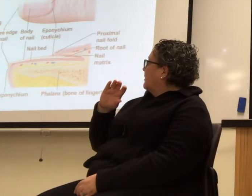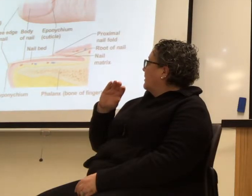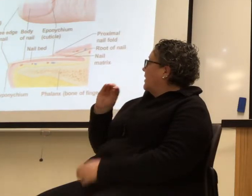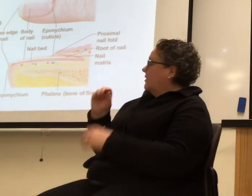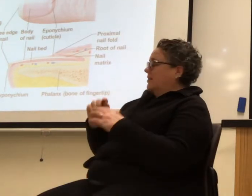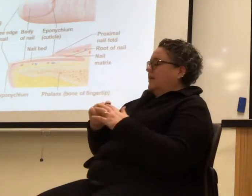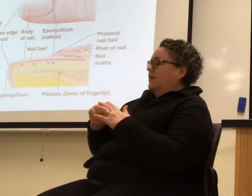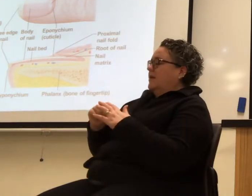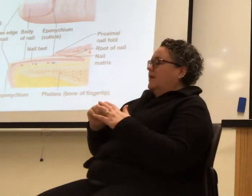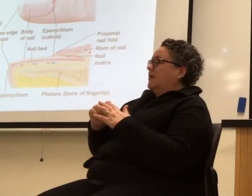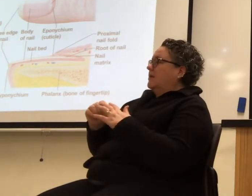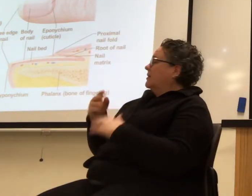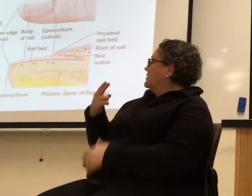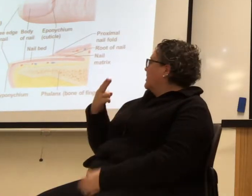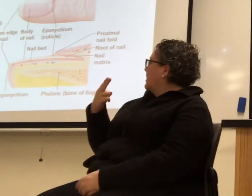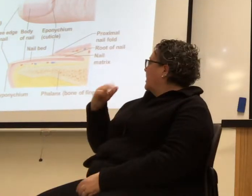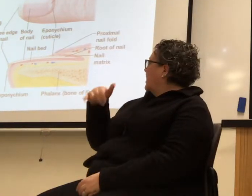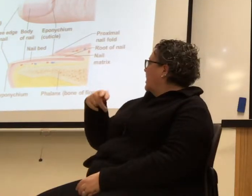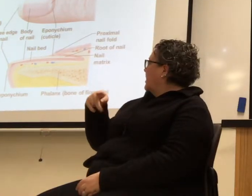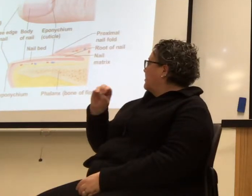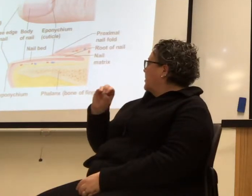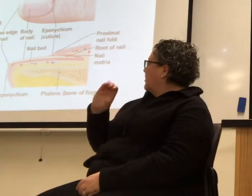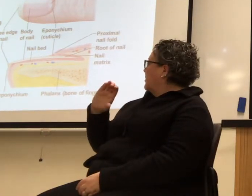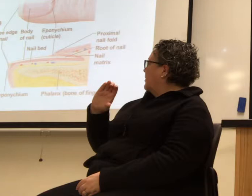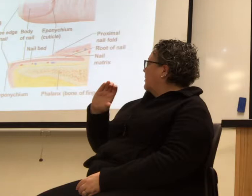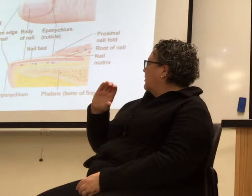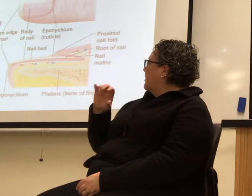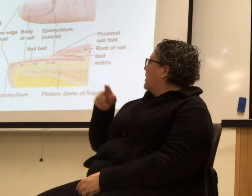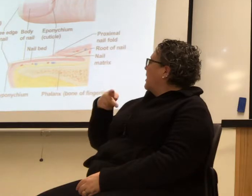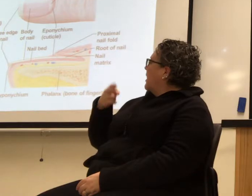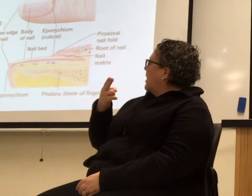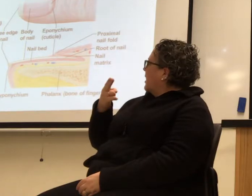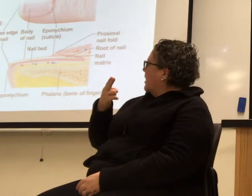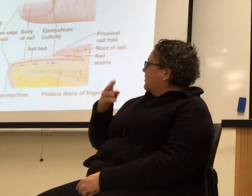So eponychium, also known as cuticles.